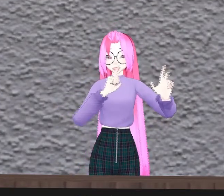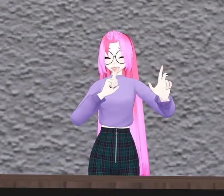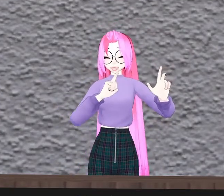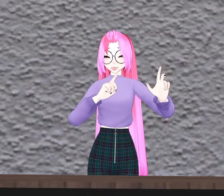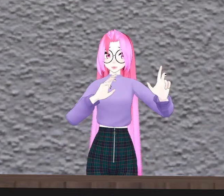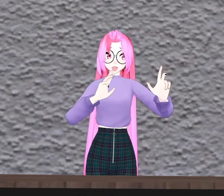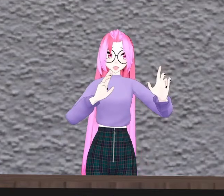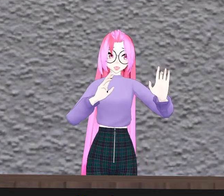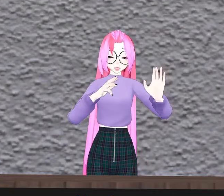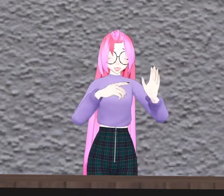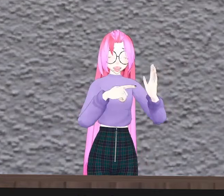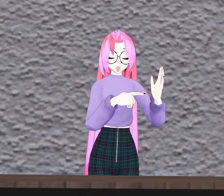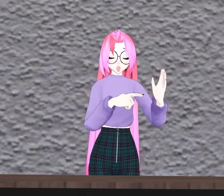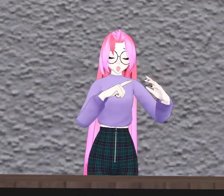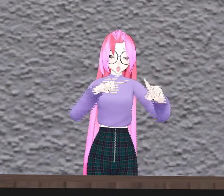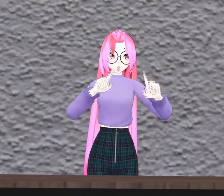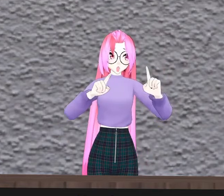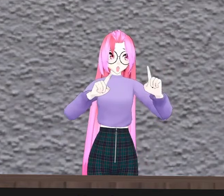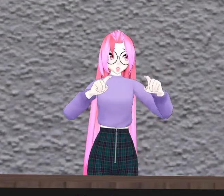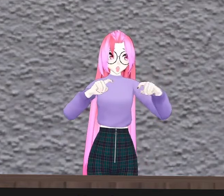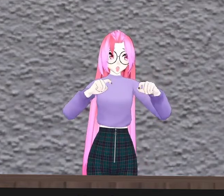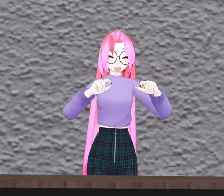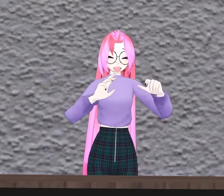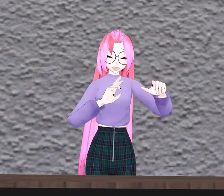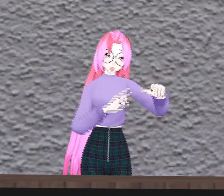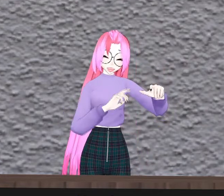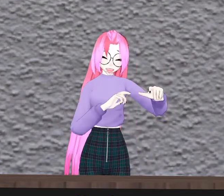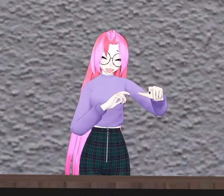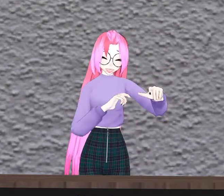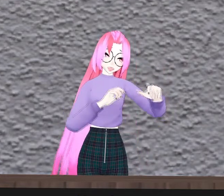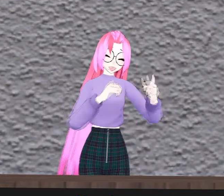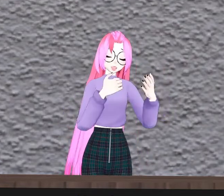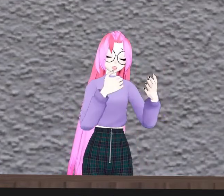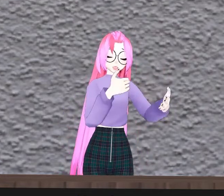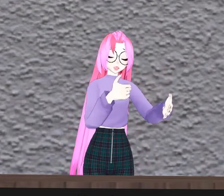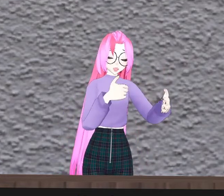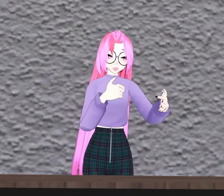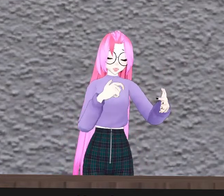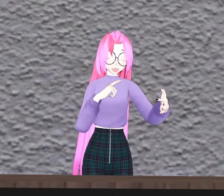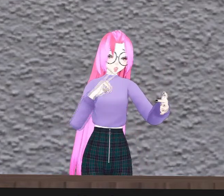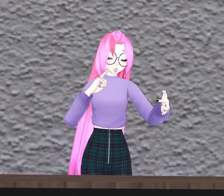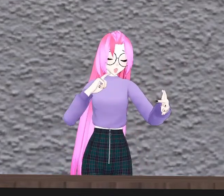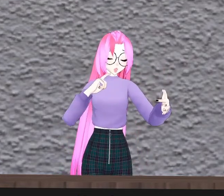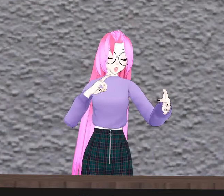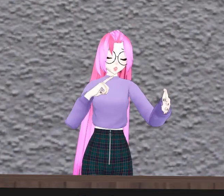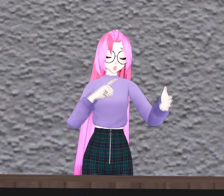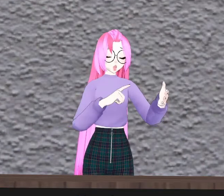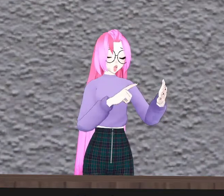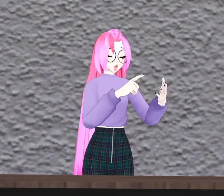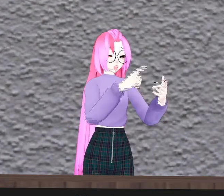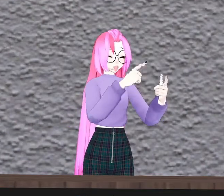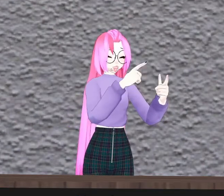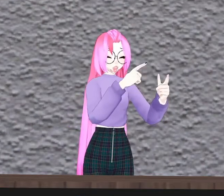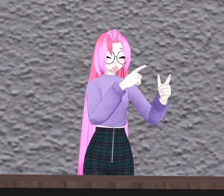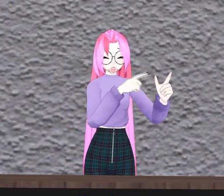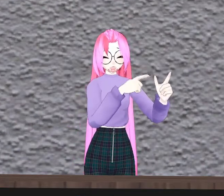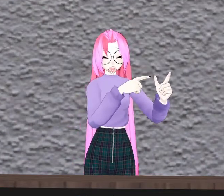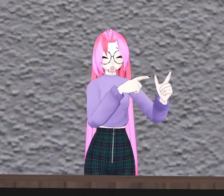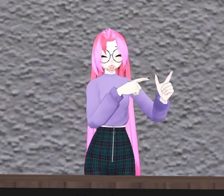is it's showing different ways of how police officers were handling assisting deaf people. And one of them, it was